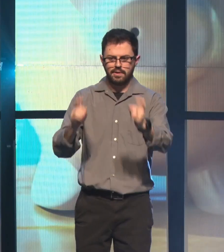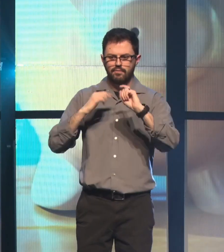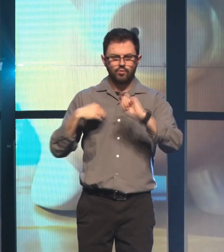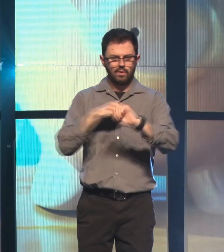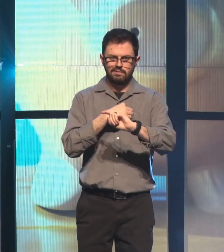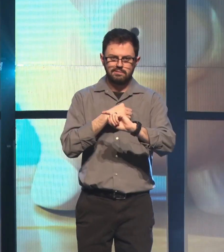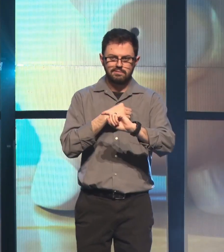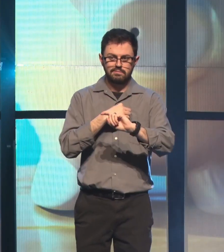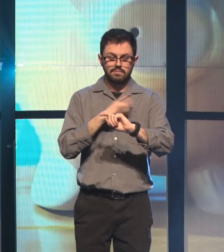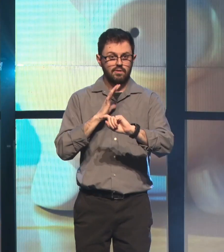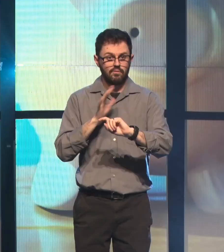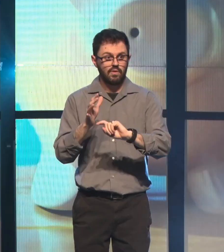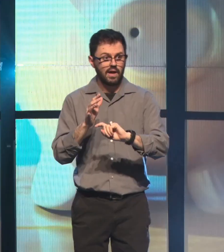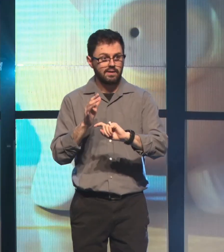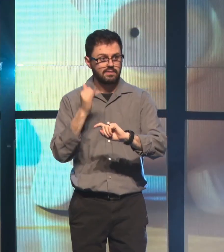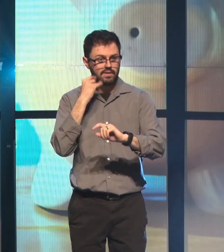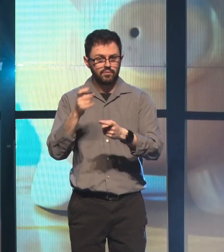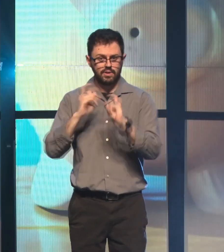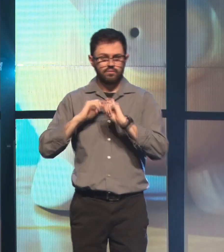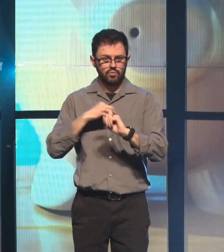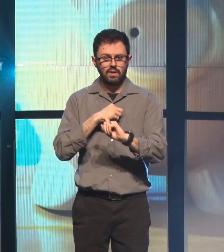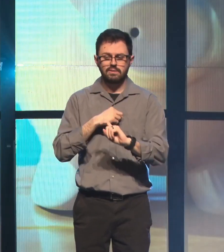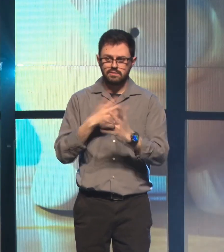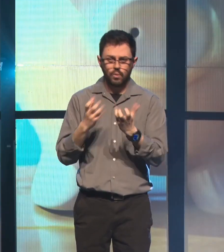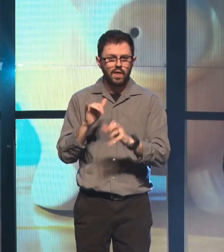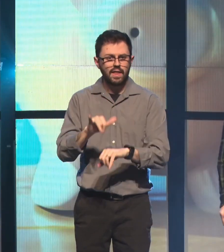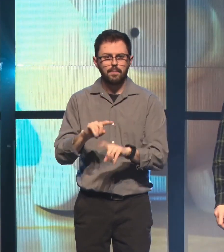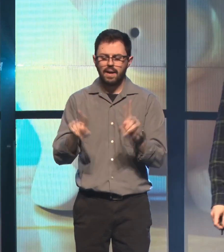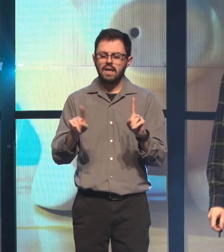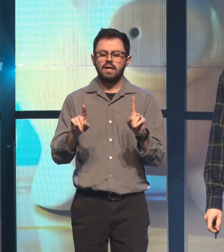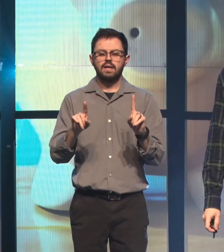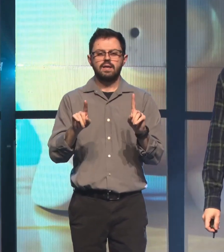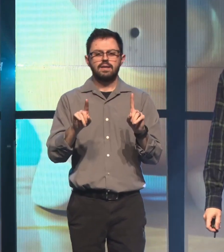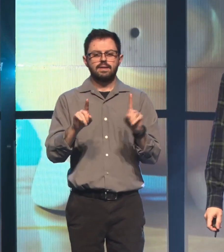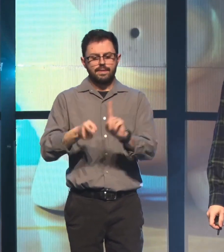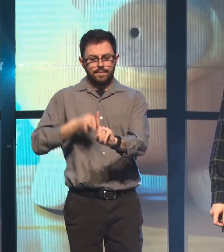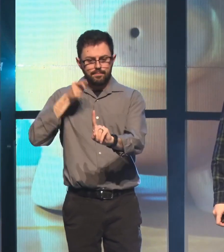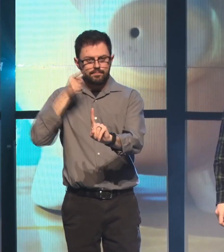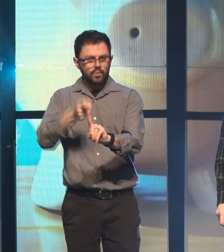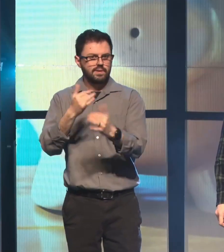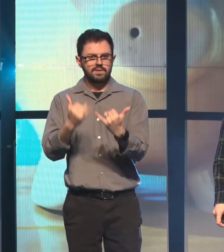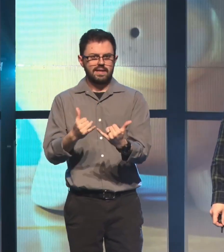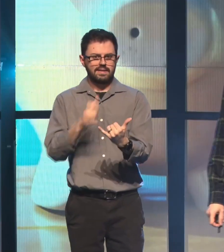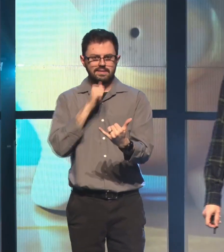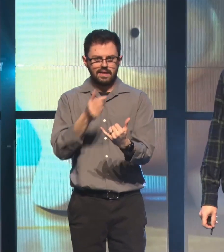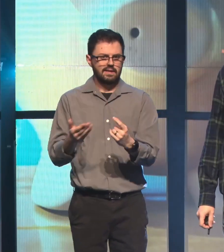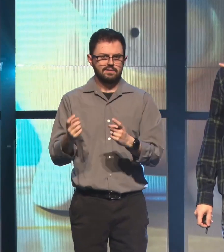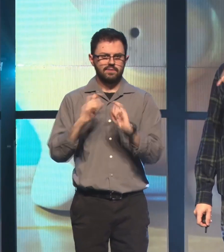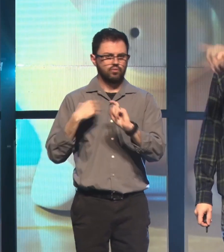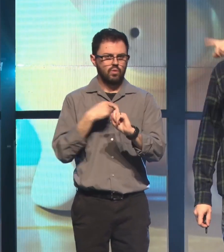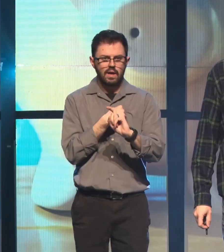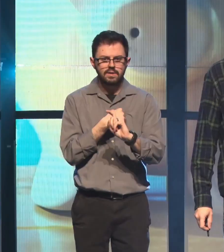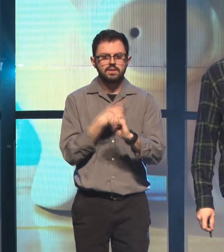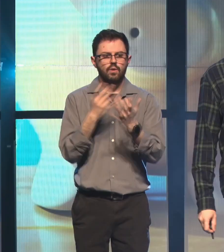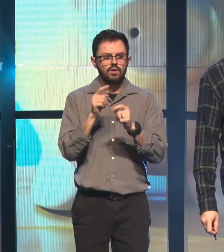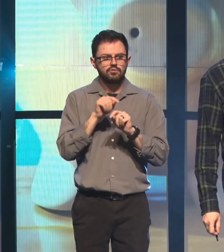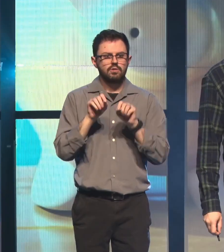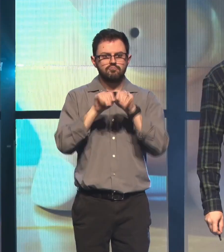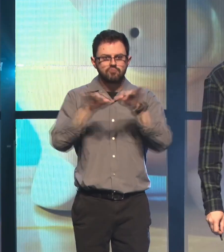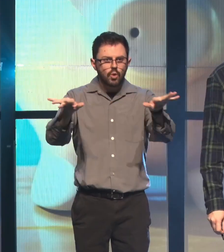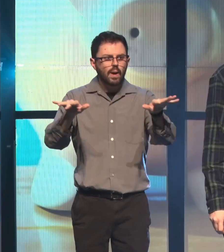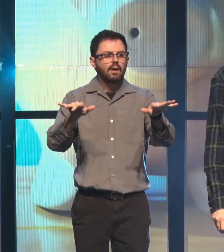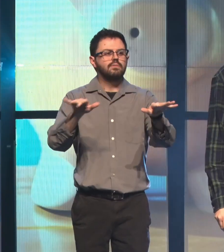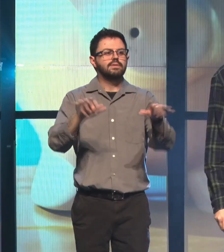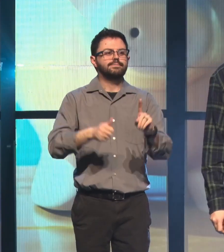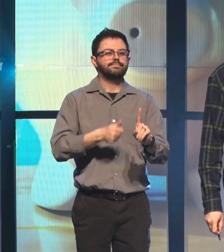wrong. But that's not what this is about. This is about you being empowered to be transformed and to shape the world and to be a blessing and to